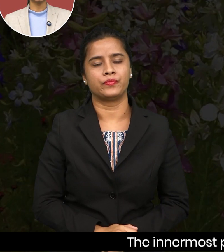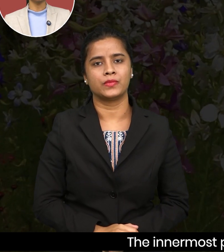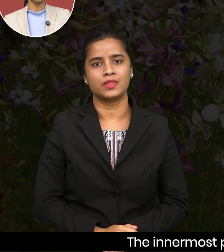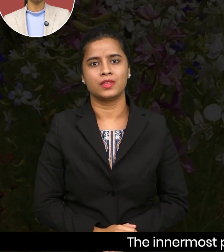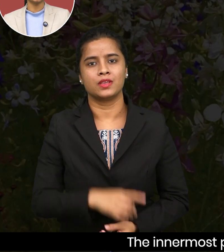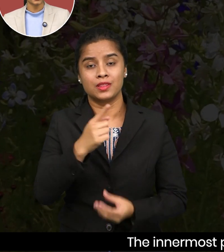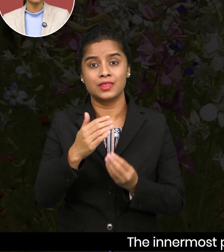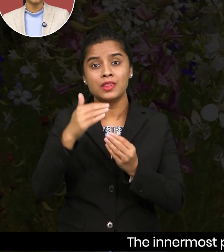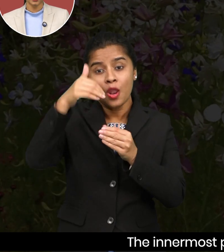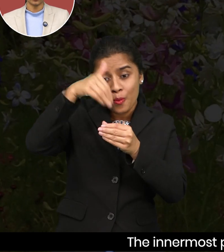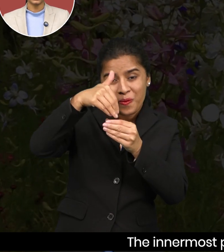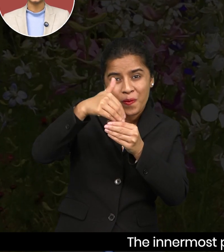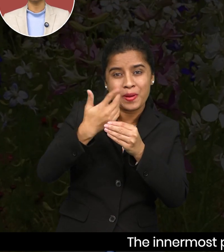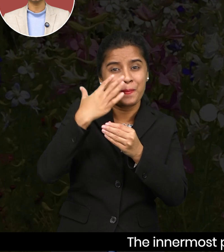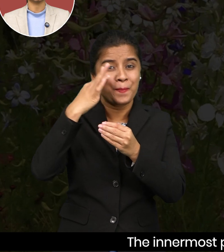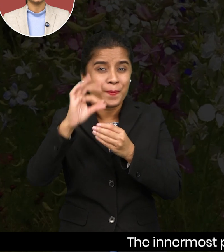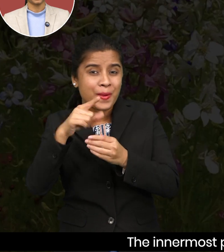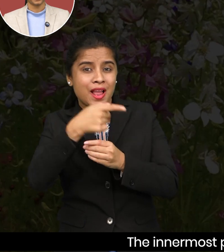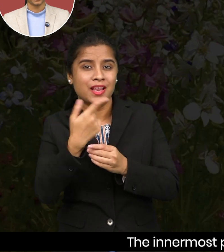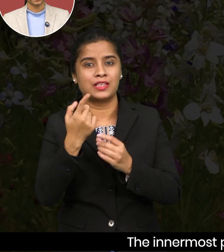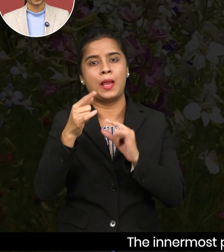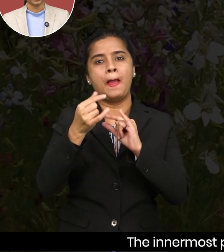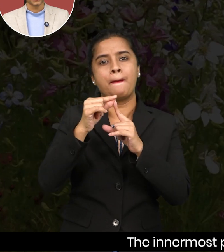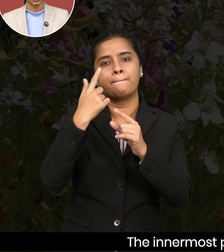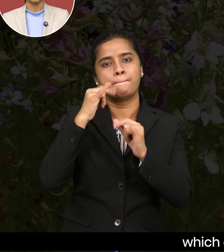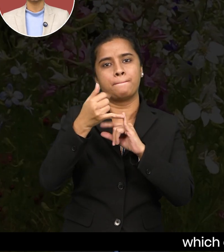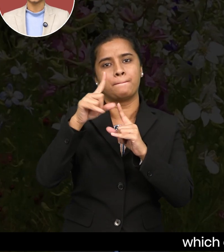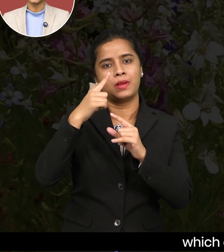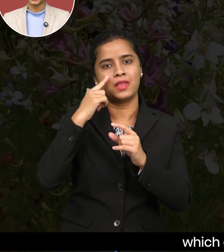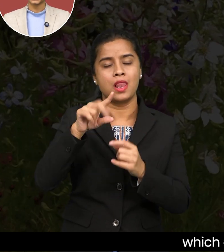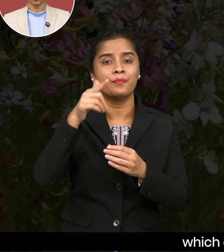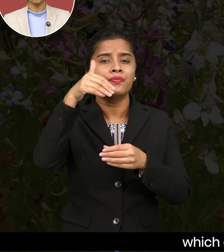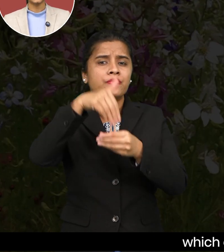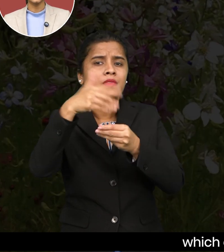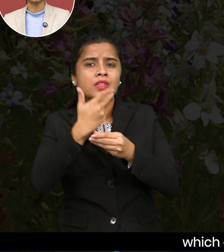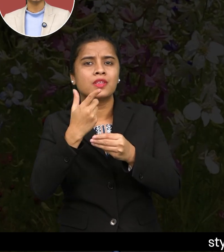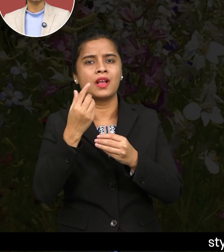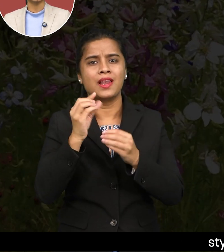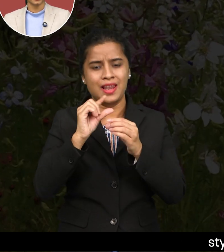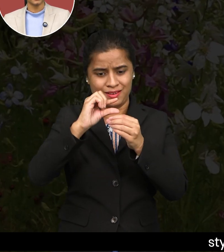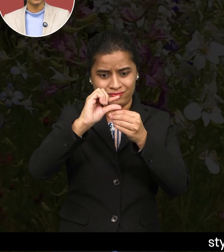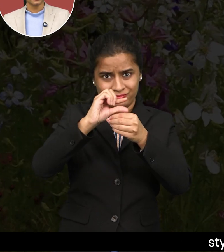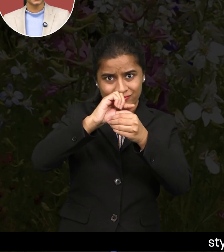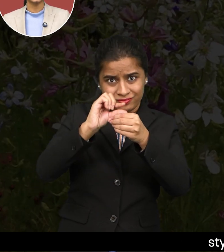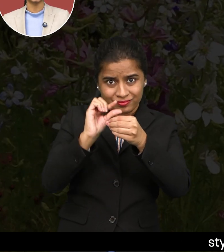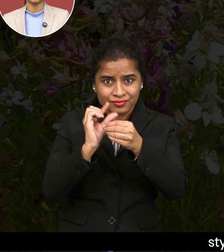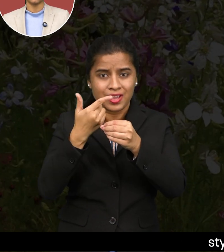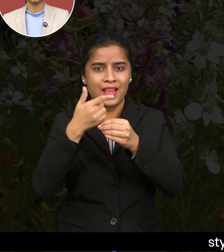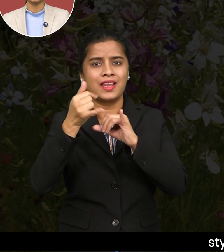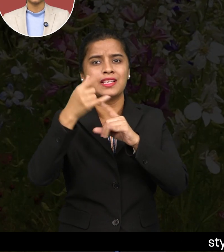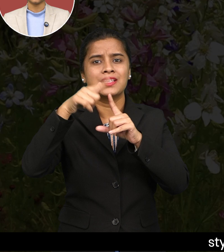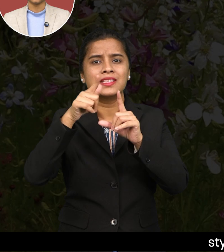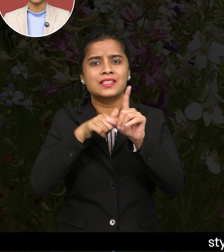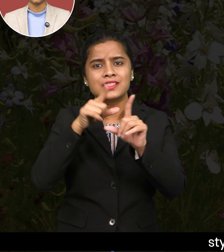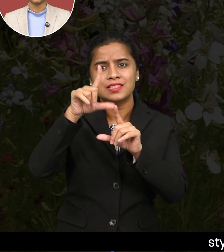The innermost part of the flower is the pistil, which contains the ovary, style, and stigma.